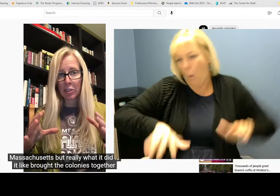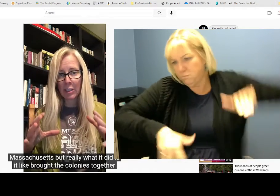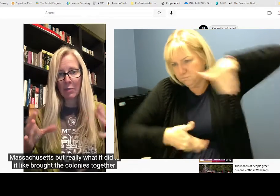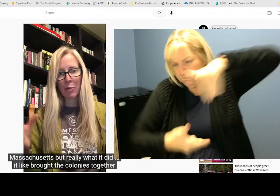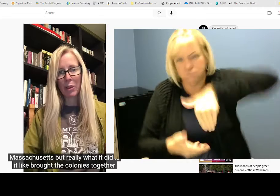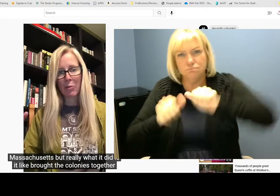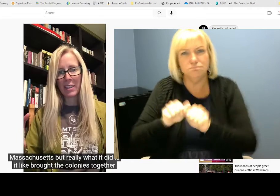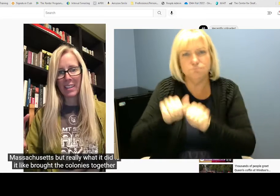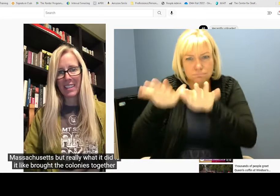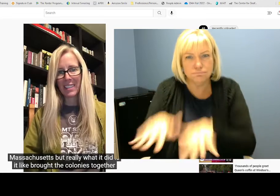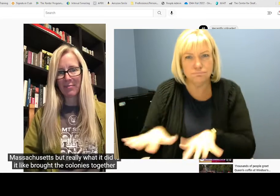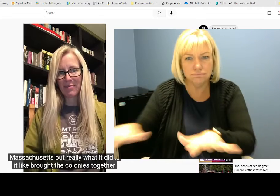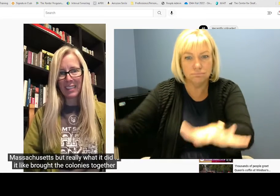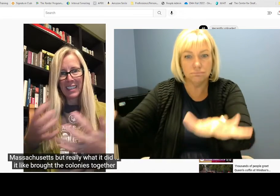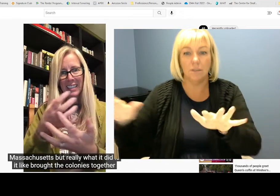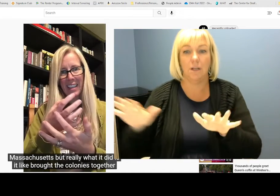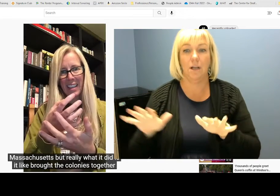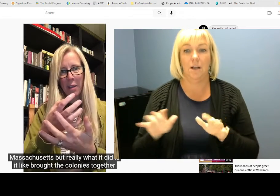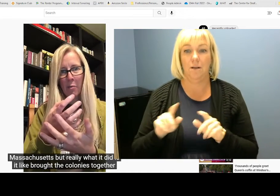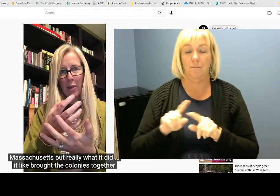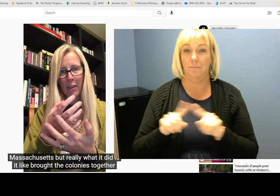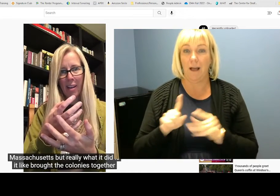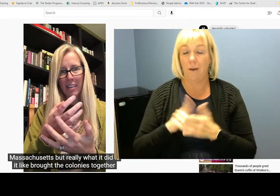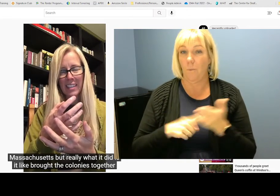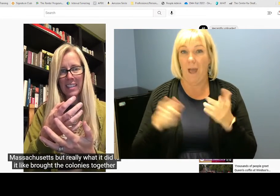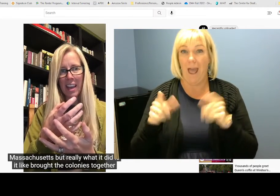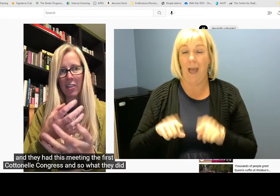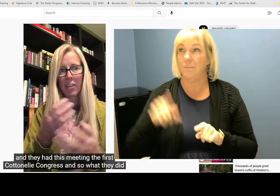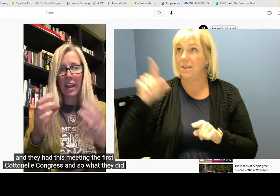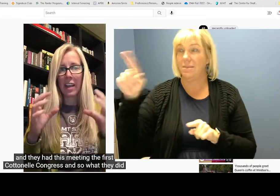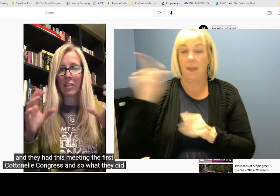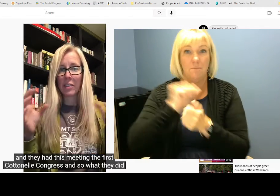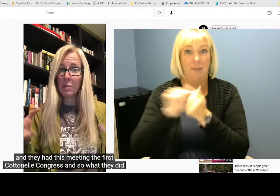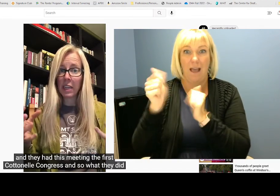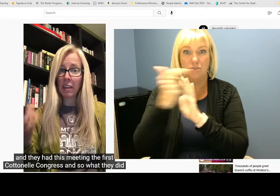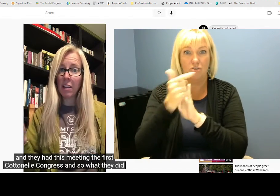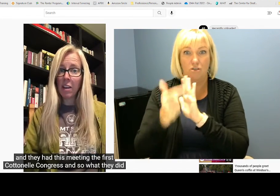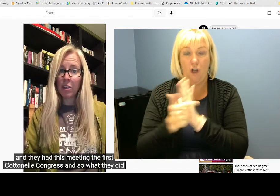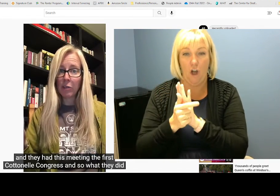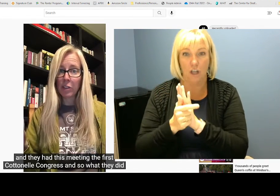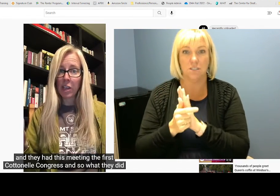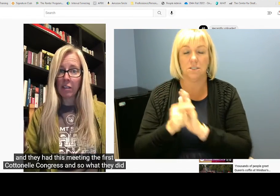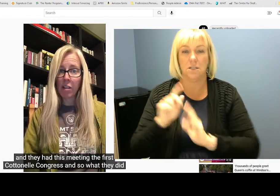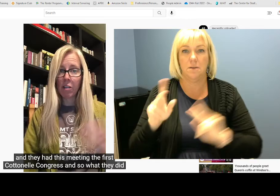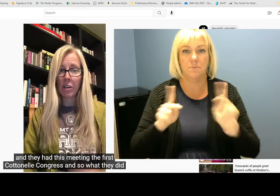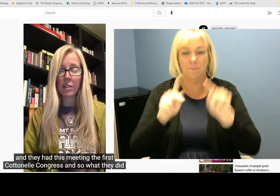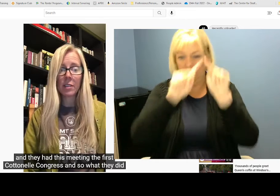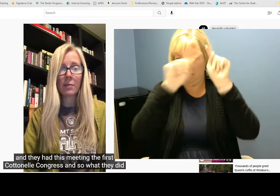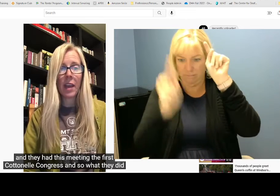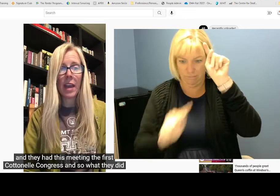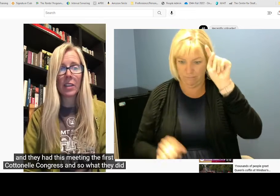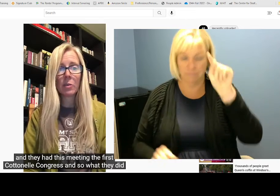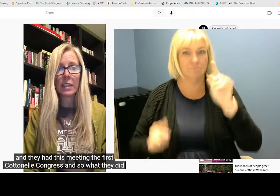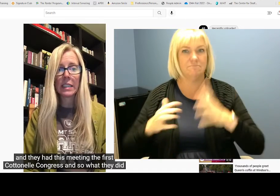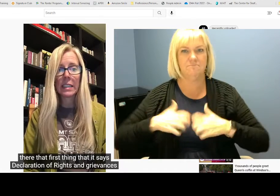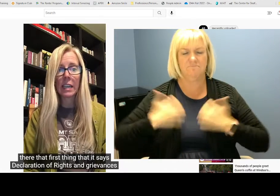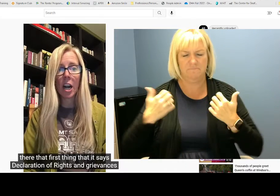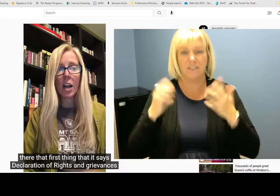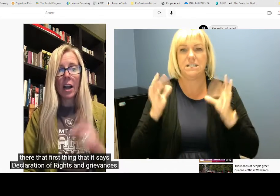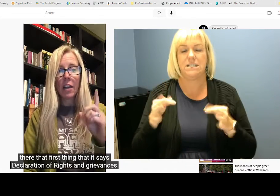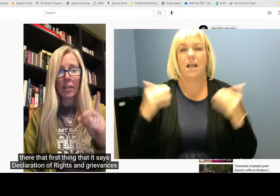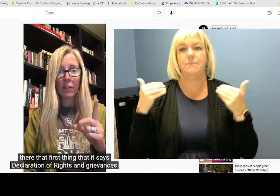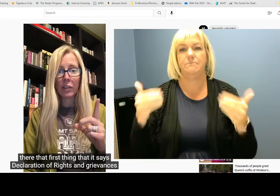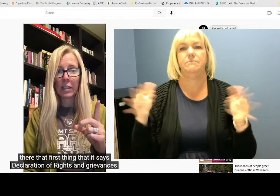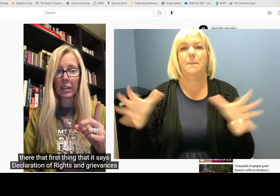isolate Massachusetts, but really what it did is it brought the colonies together, and they had this meeting, the First Continental Congress. And so what they did